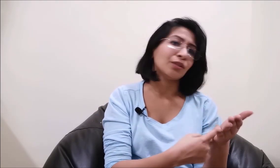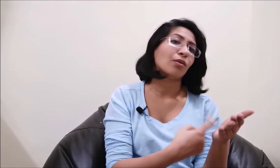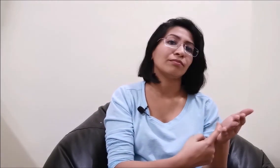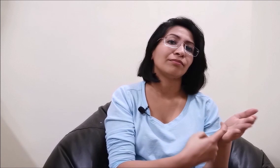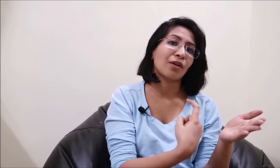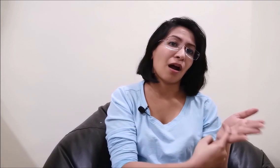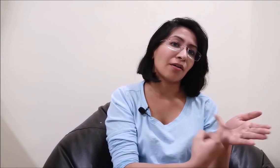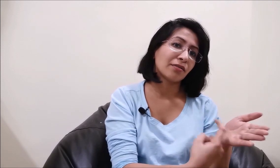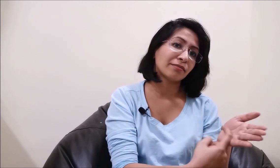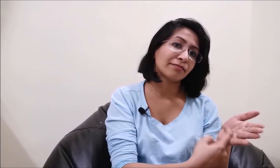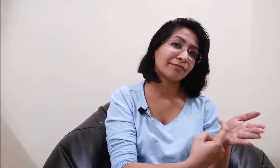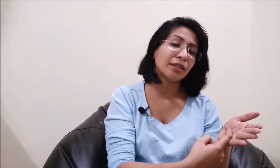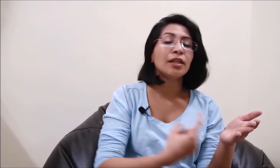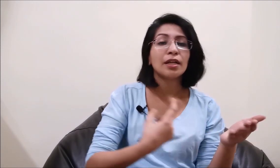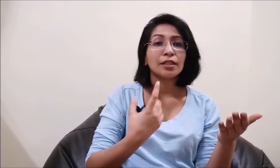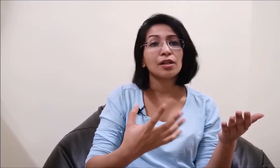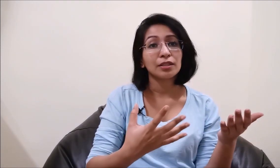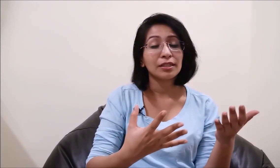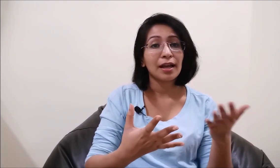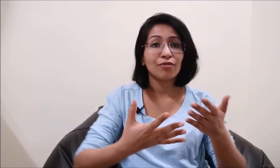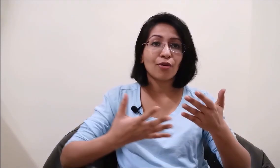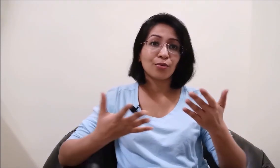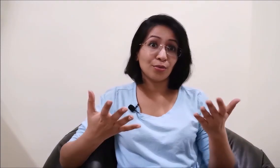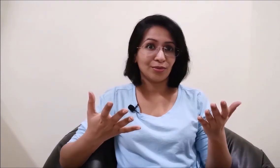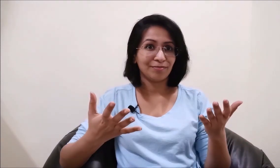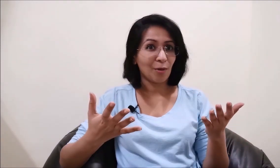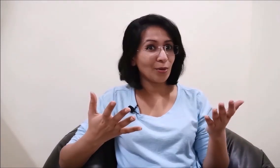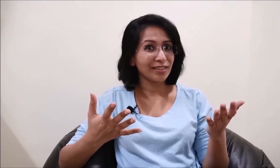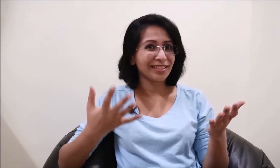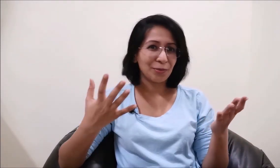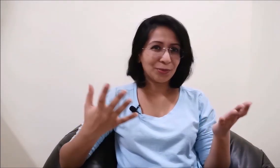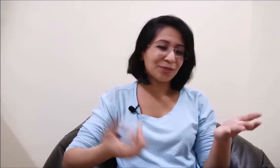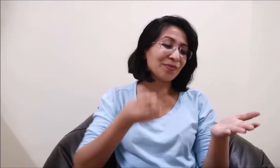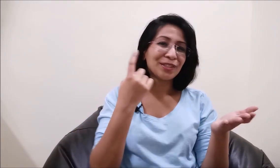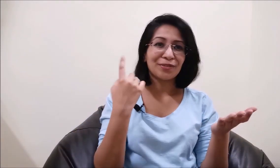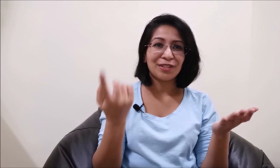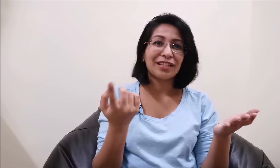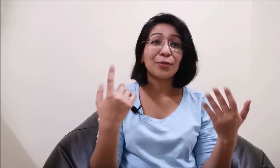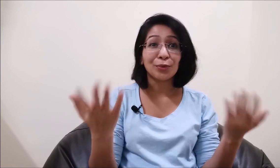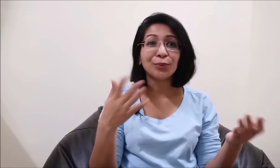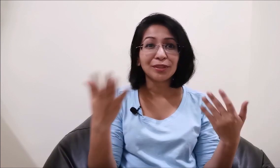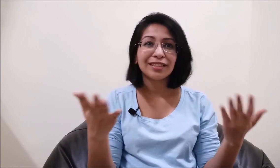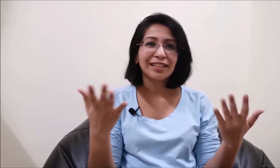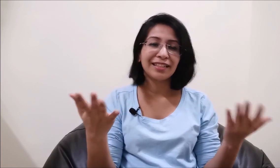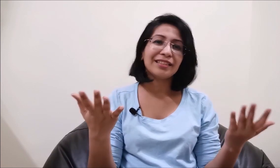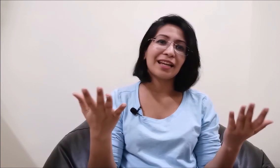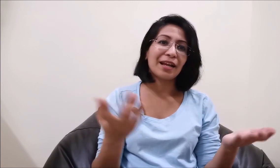So R. This is also the sign for rule, bonus rule. So when you say rules in Indian Sign